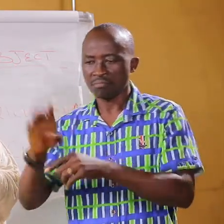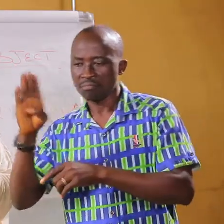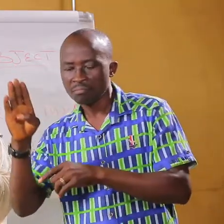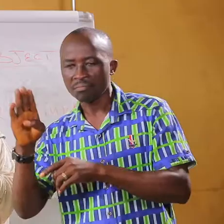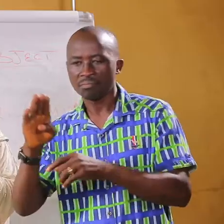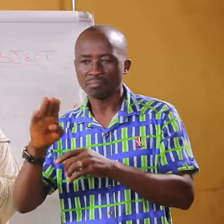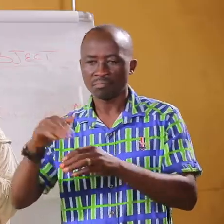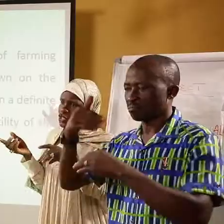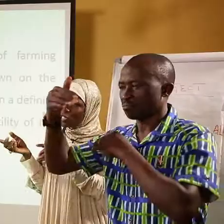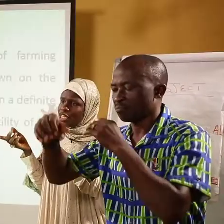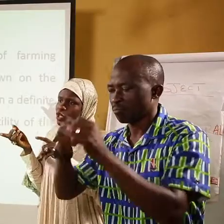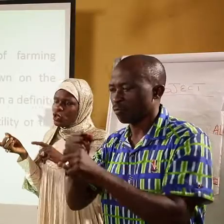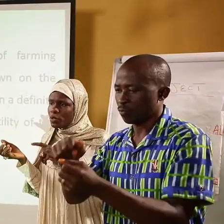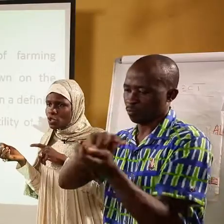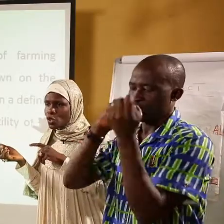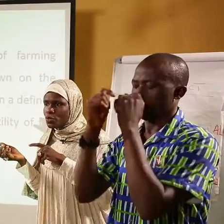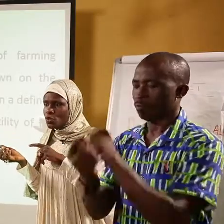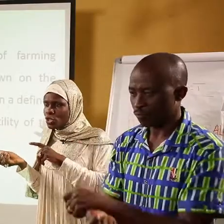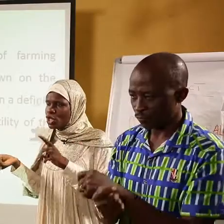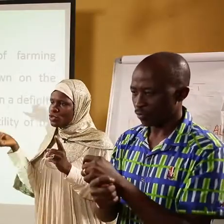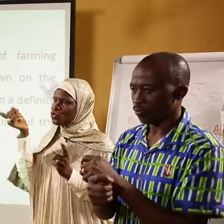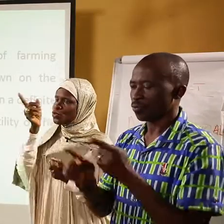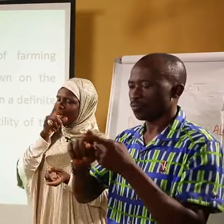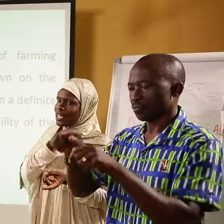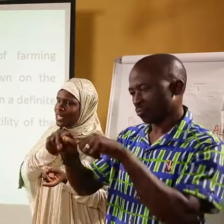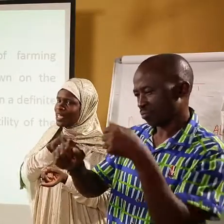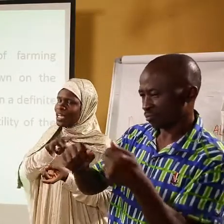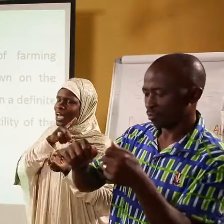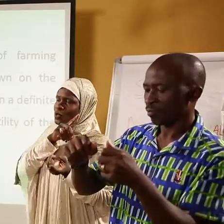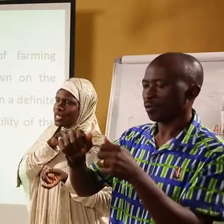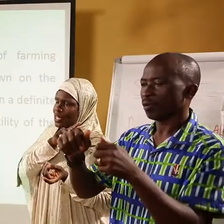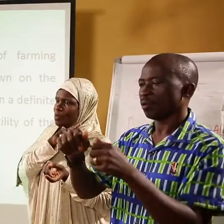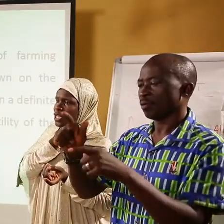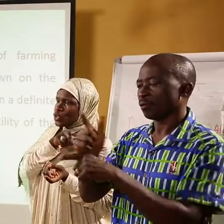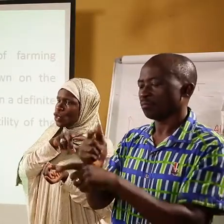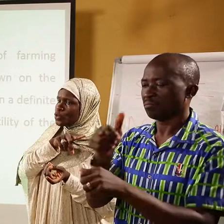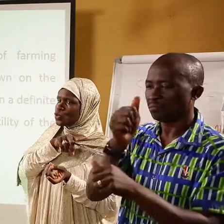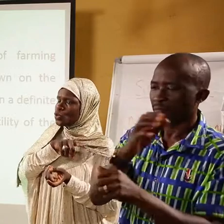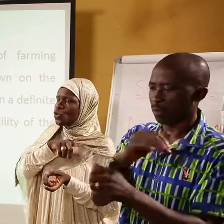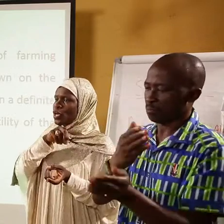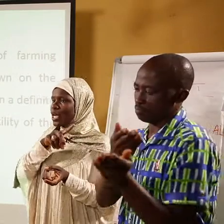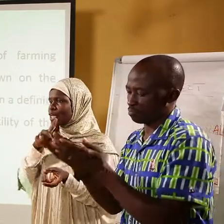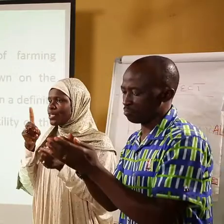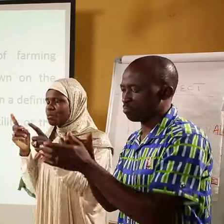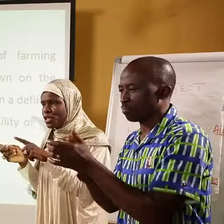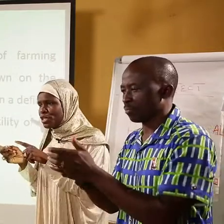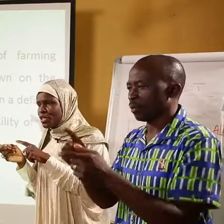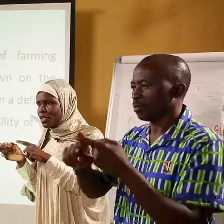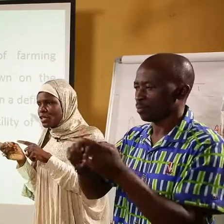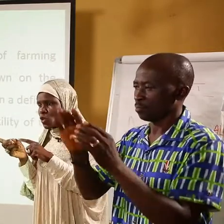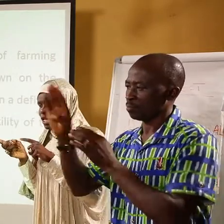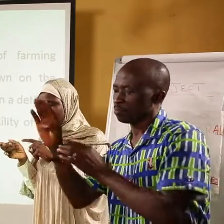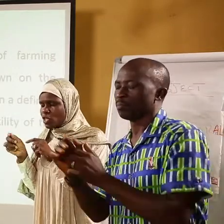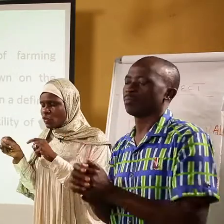following year, you now exchange it. You take your leguminous crops to what? To land A, and you take the maize crop to land